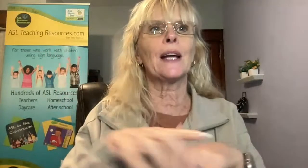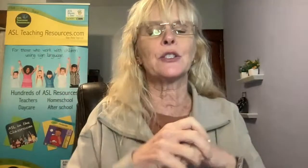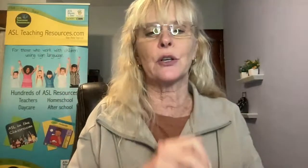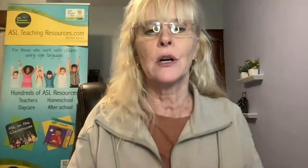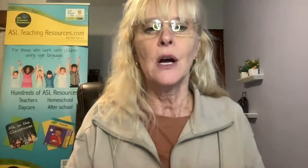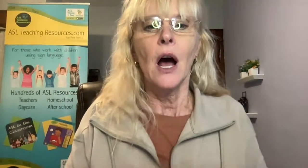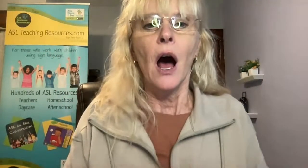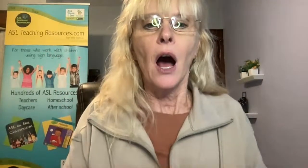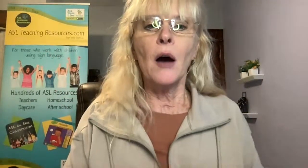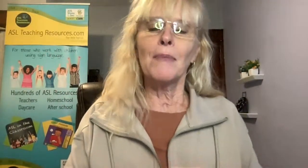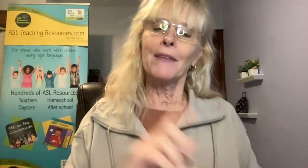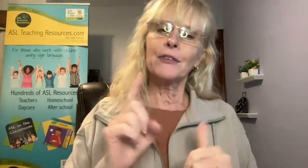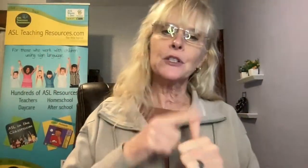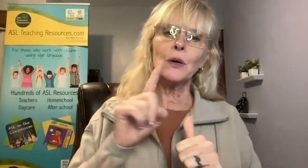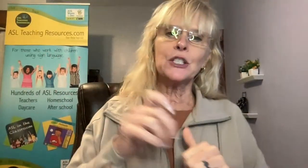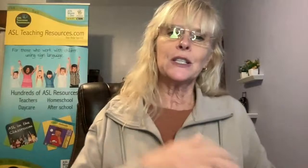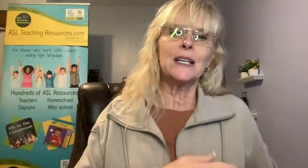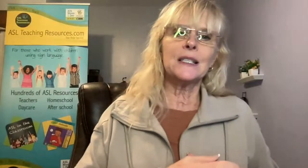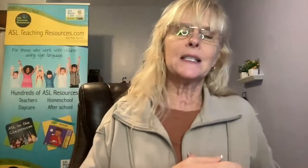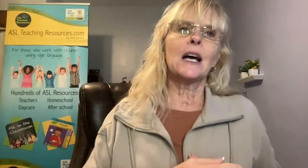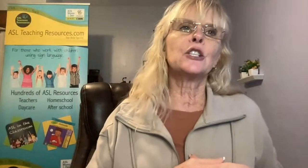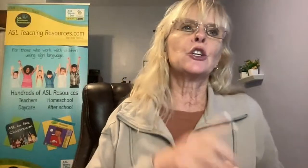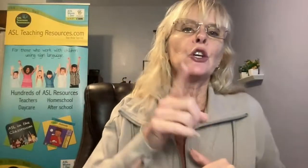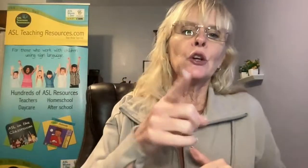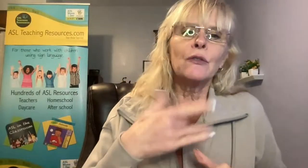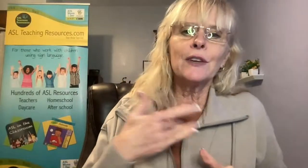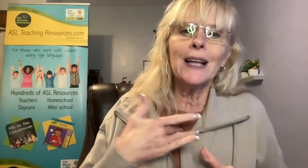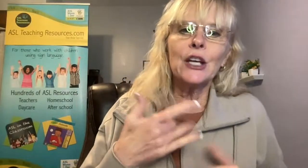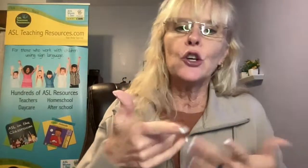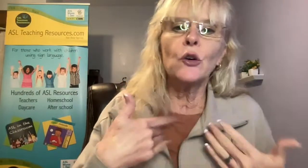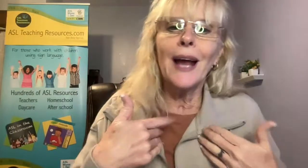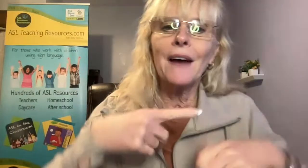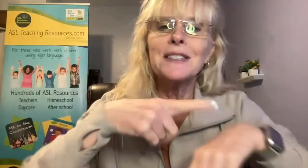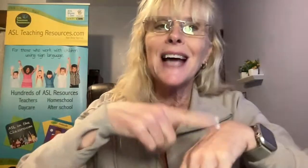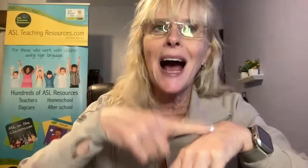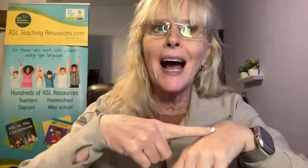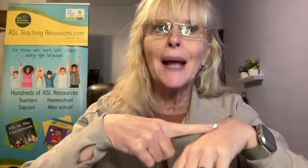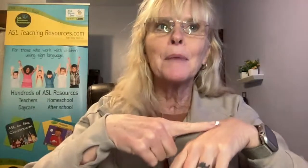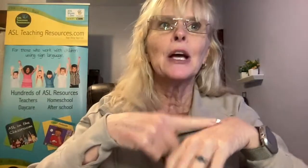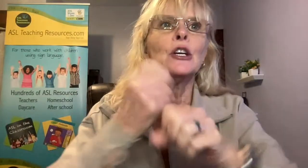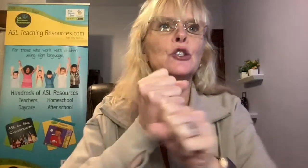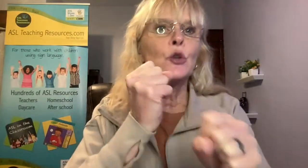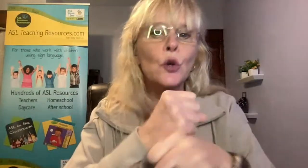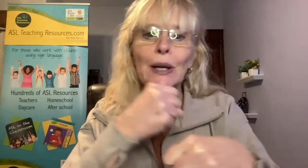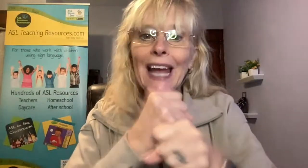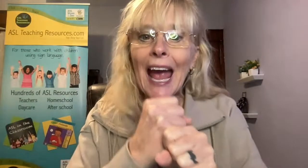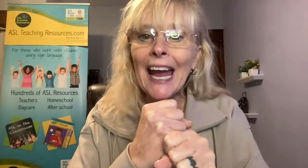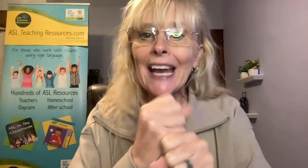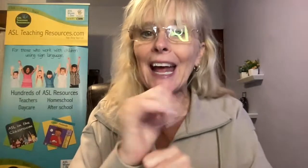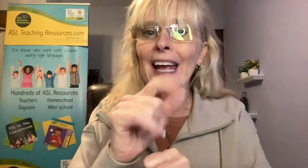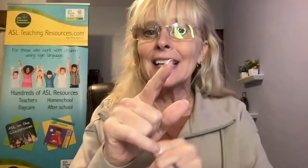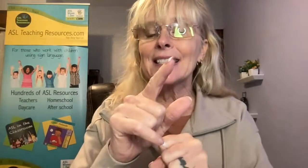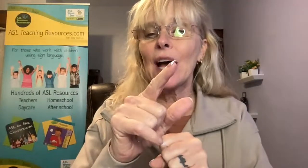answer. My first question is, do you feel like you don't have time to create